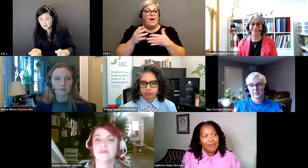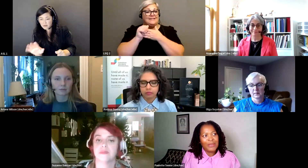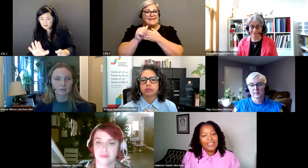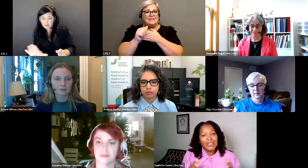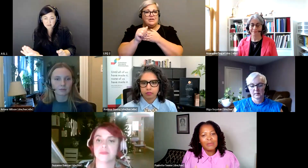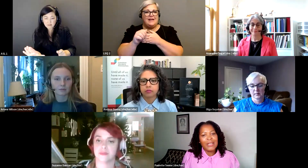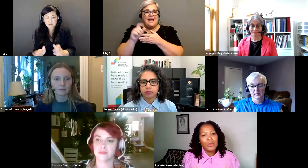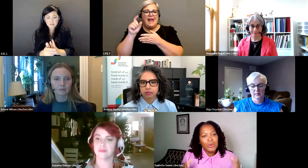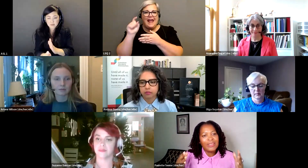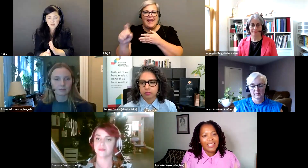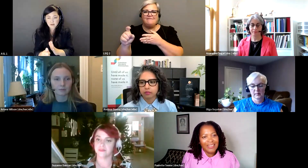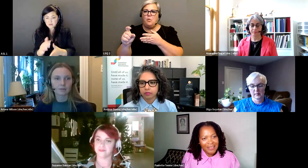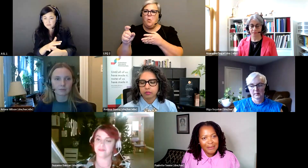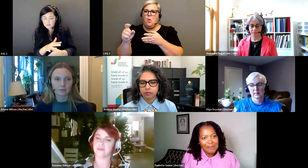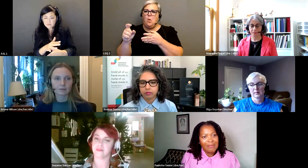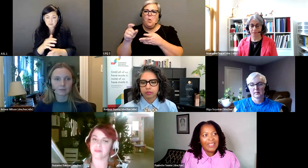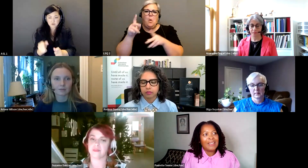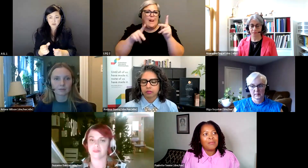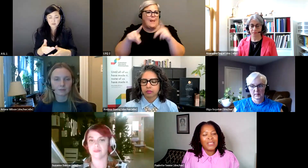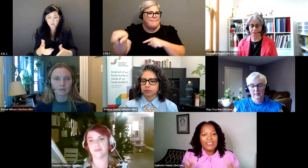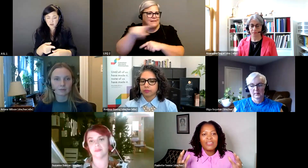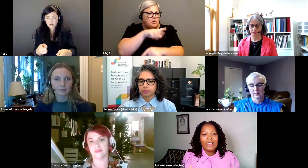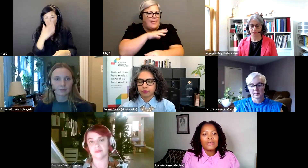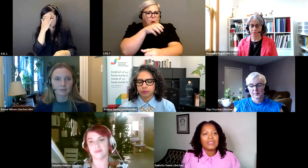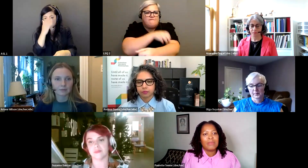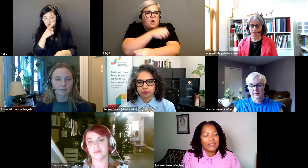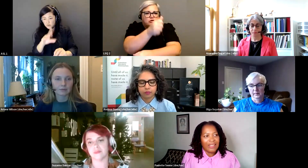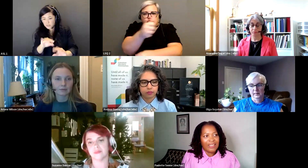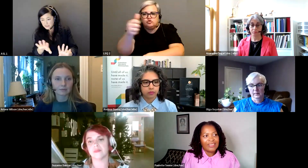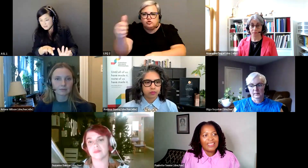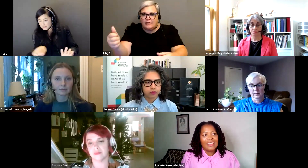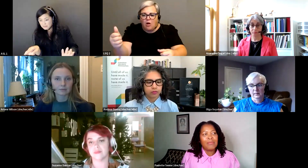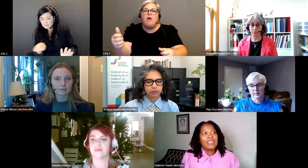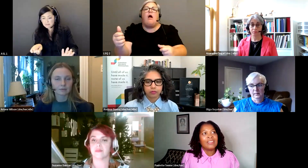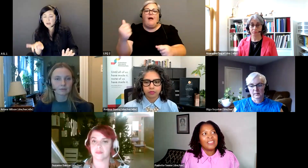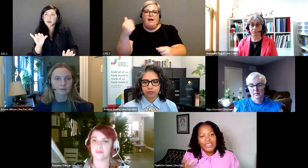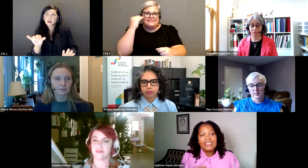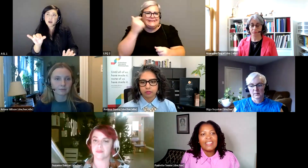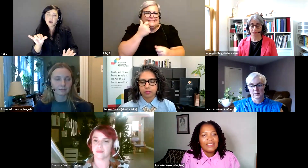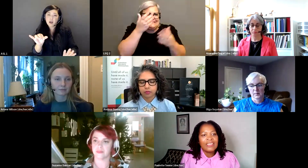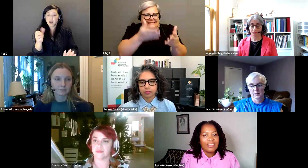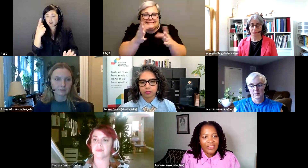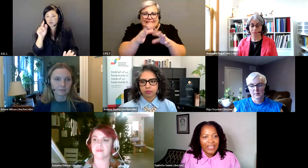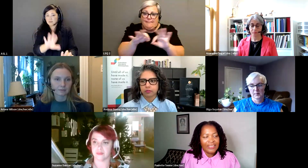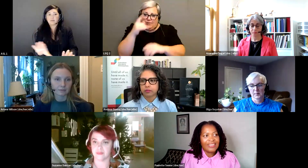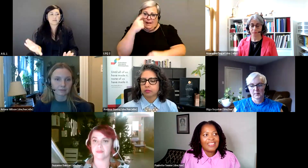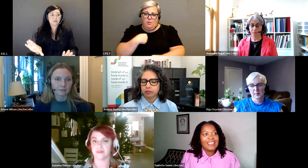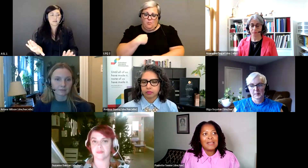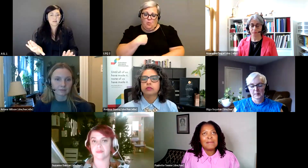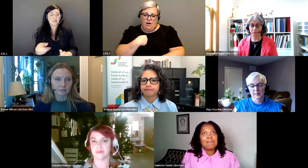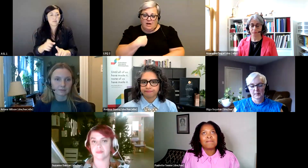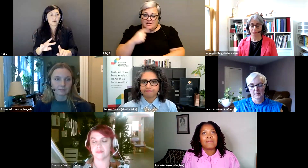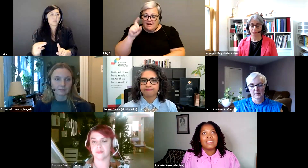bring, being clear about who they are, being thoughtful about that, being understanding of that,